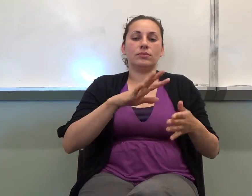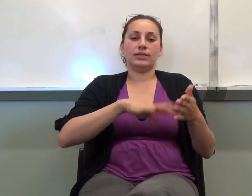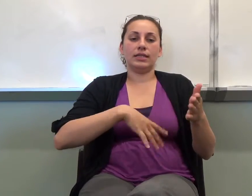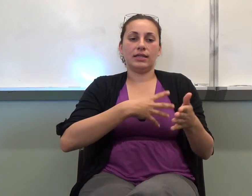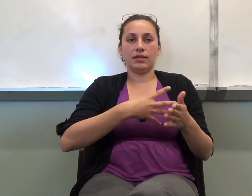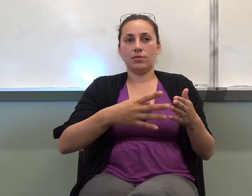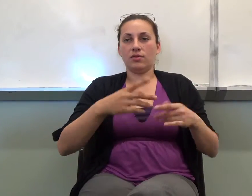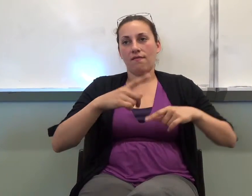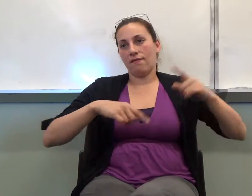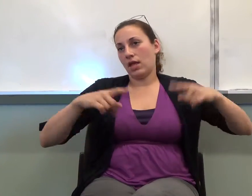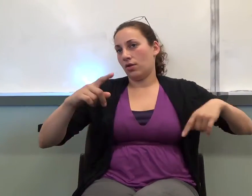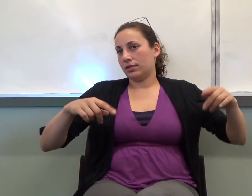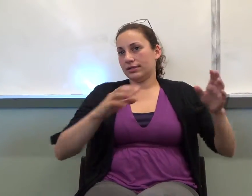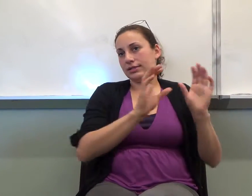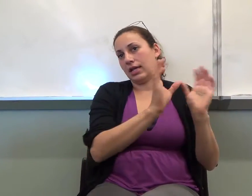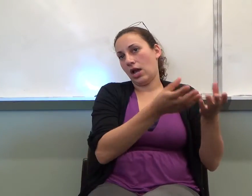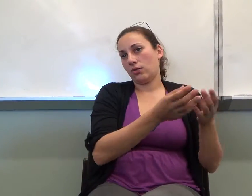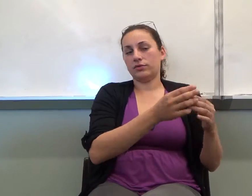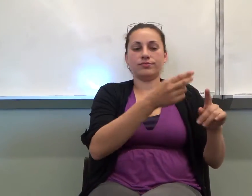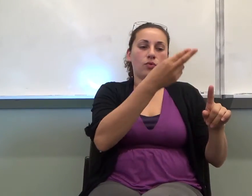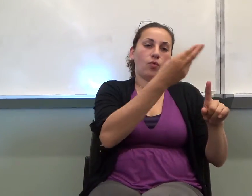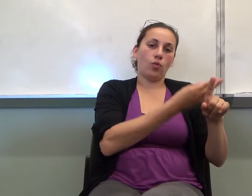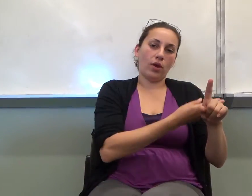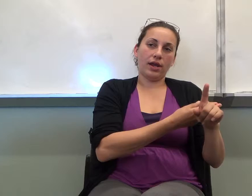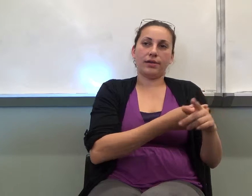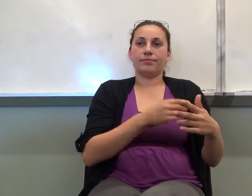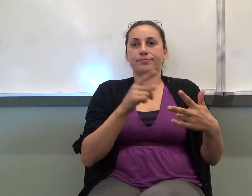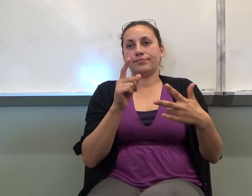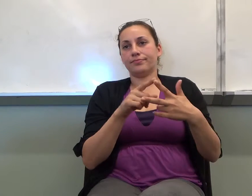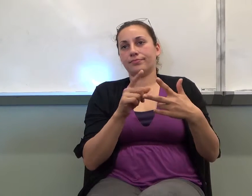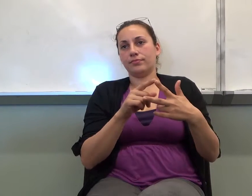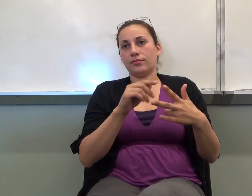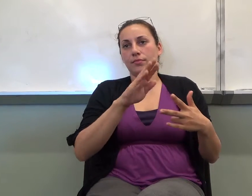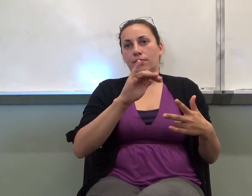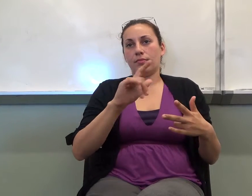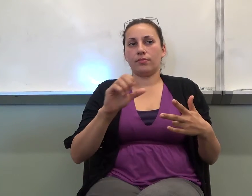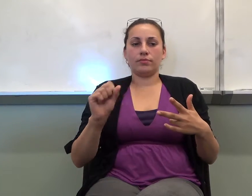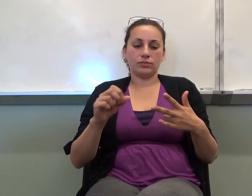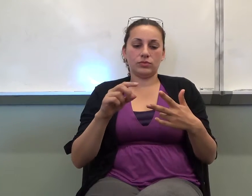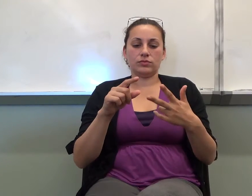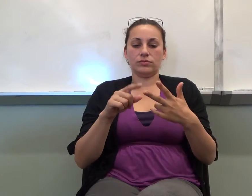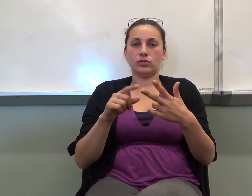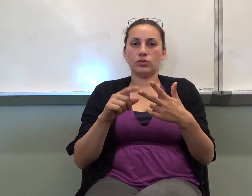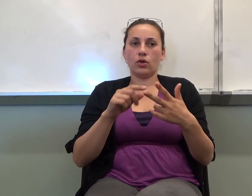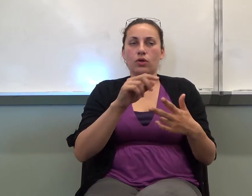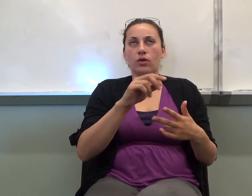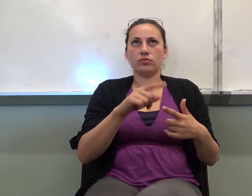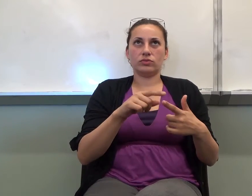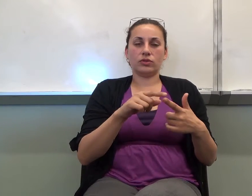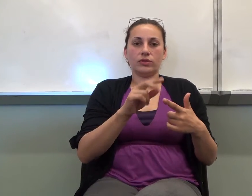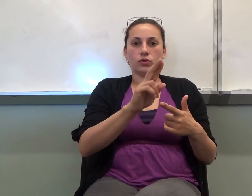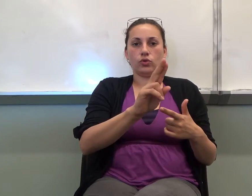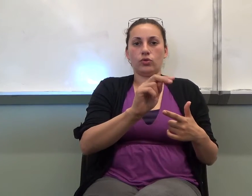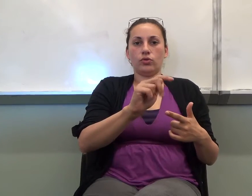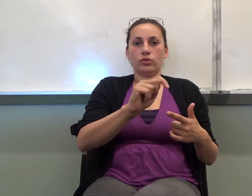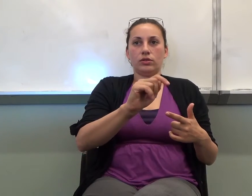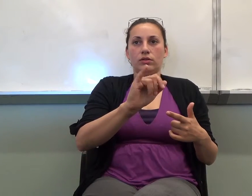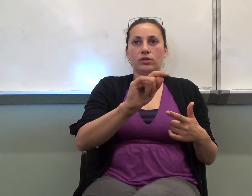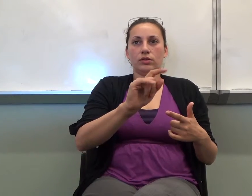rent, utilities, car, and so forth, and then the amount she spends on those amounts, those different utilities and categories. This is